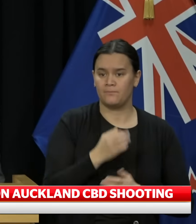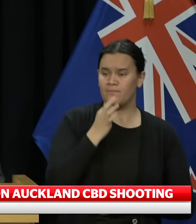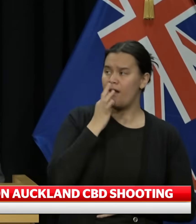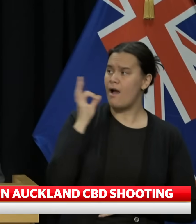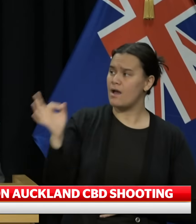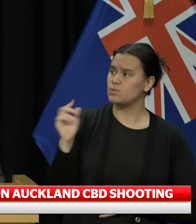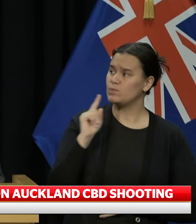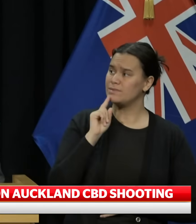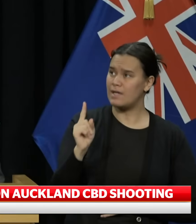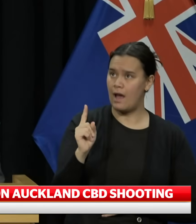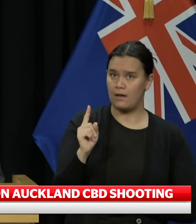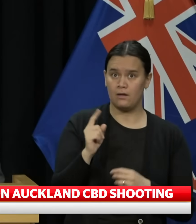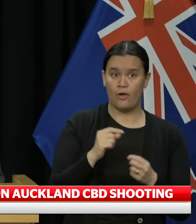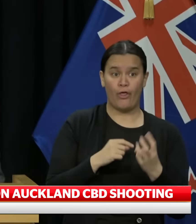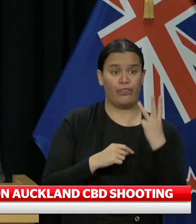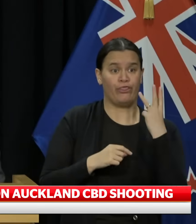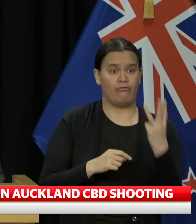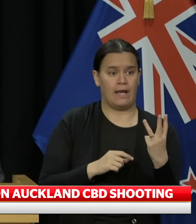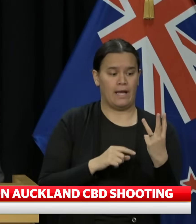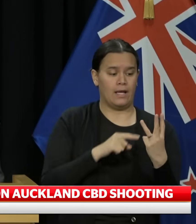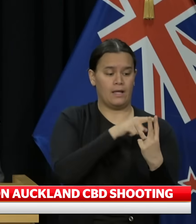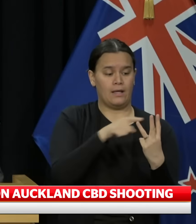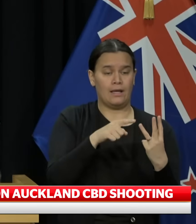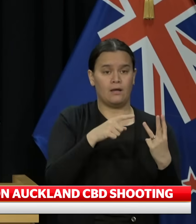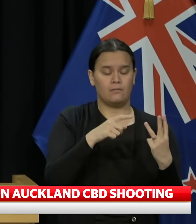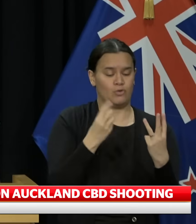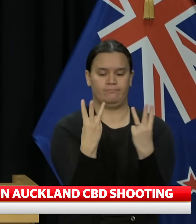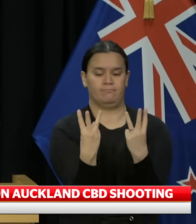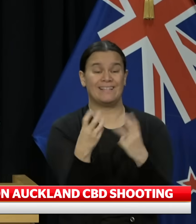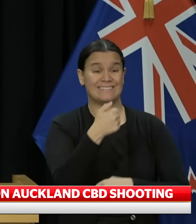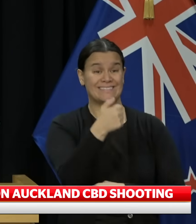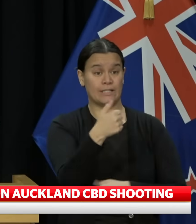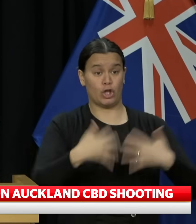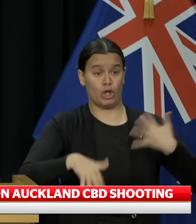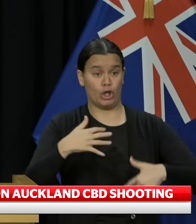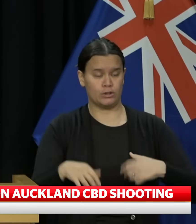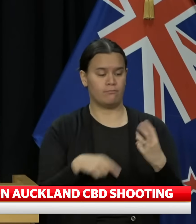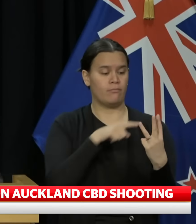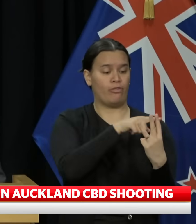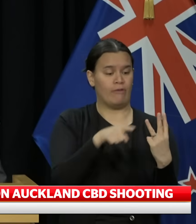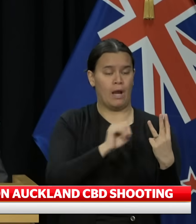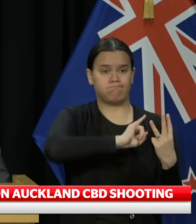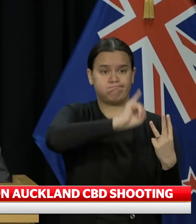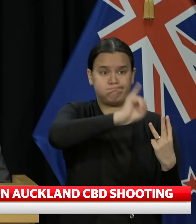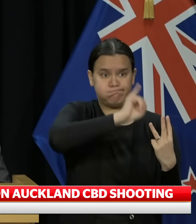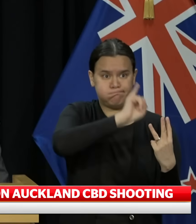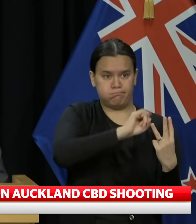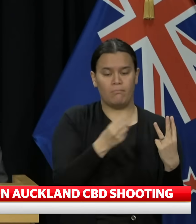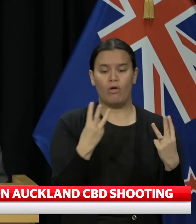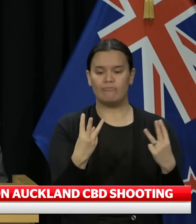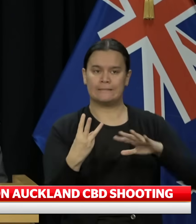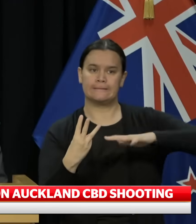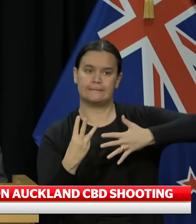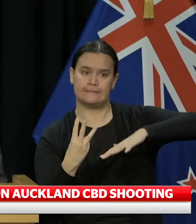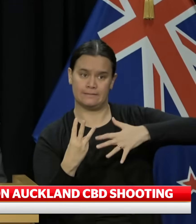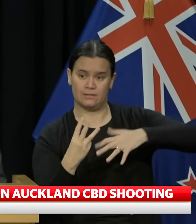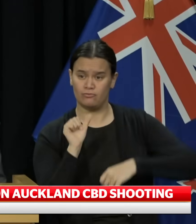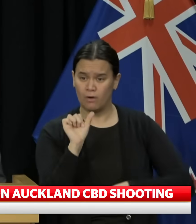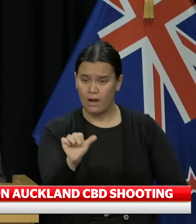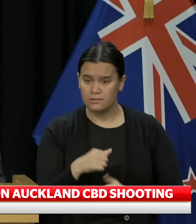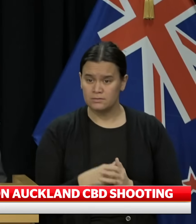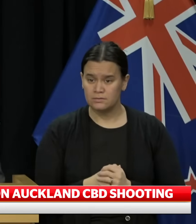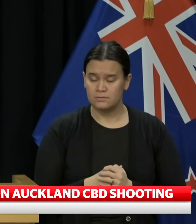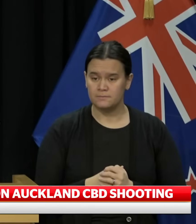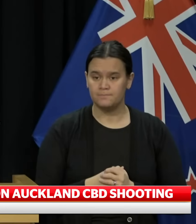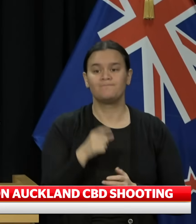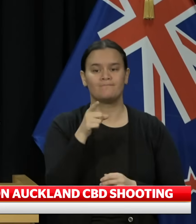3 moderately injured, is that correct? That's certainly that's what I've seen from the statements that have been issued by the ambulance